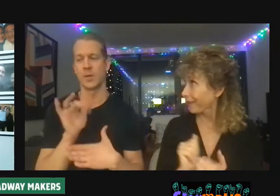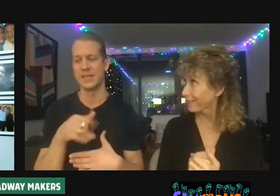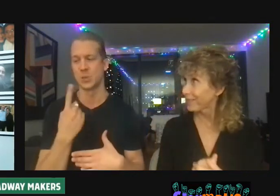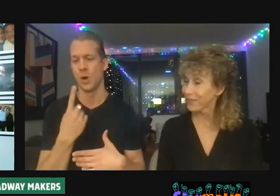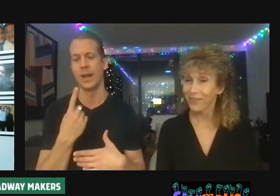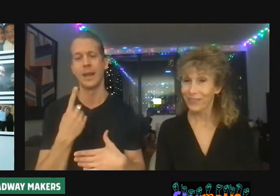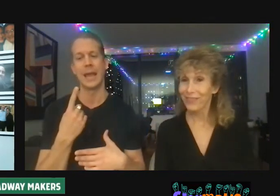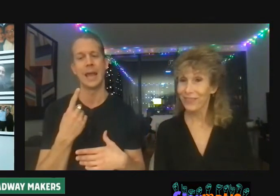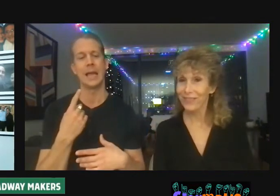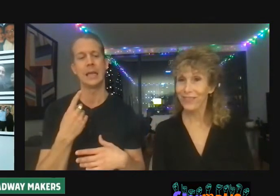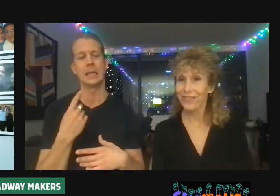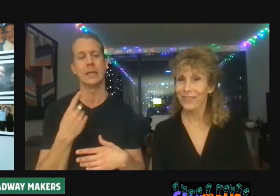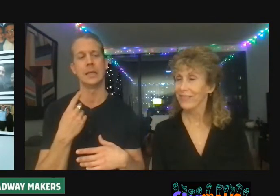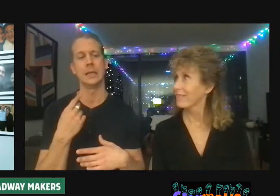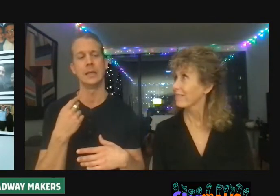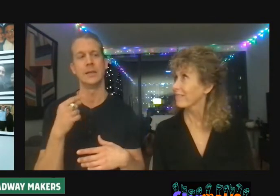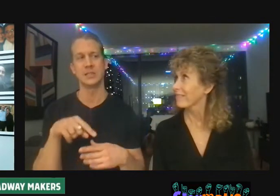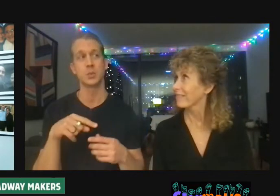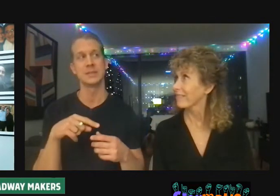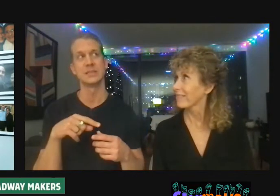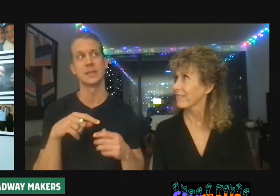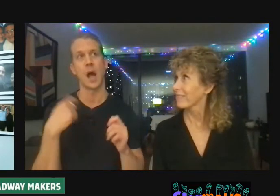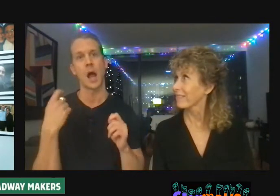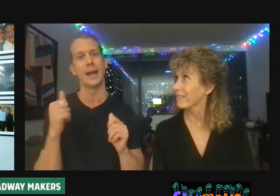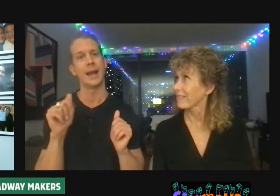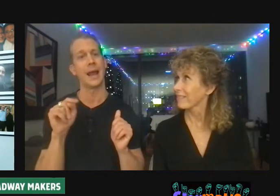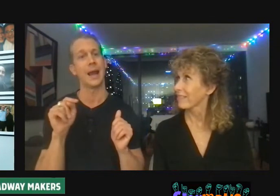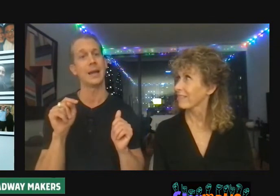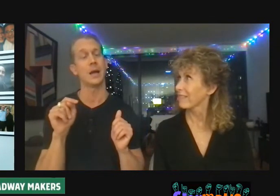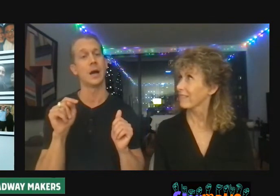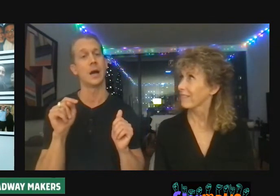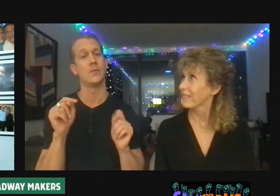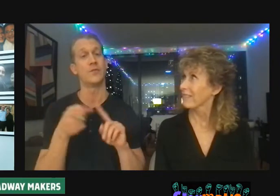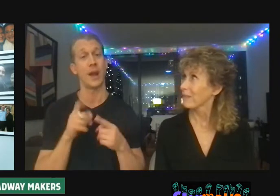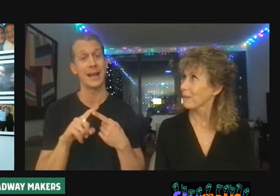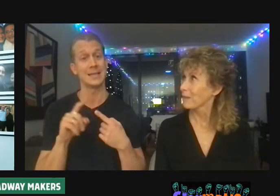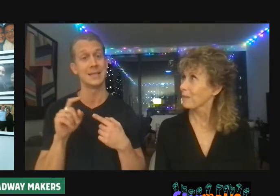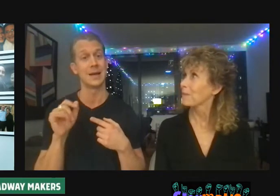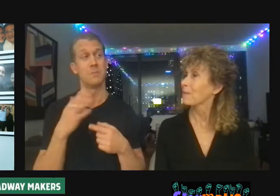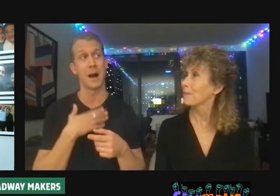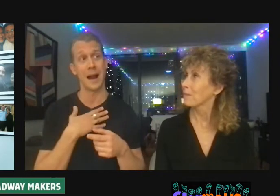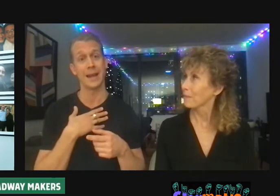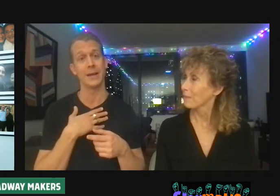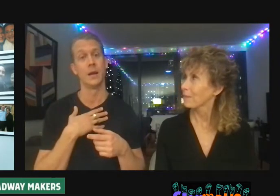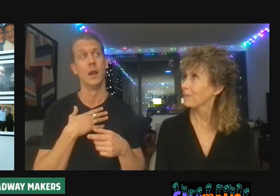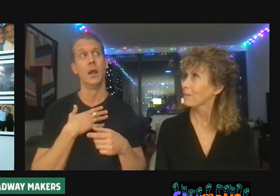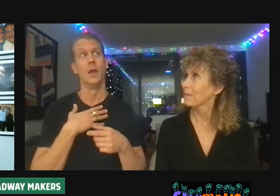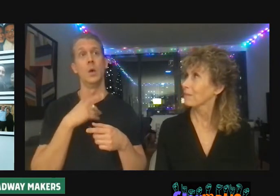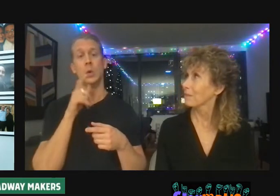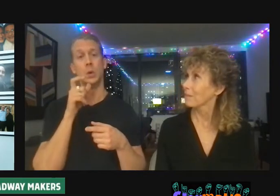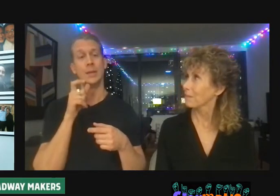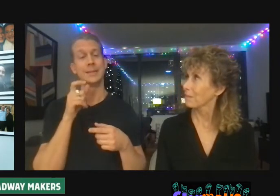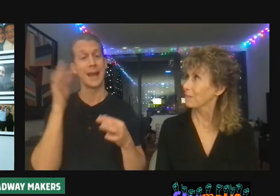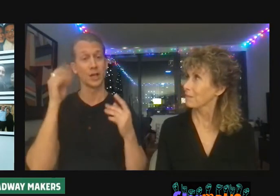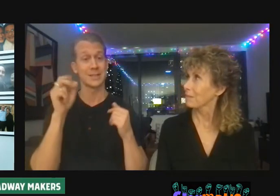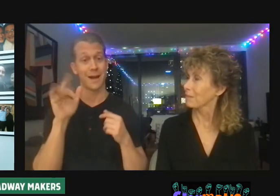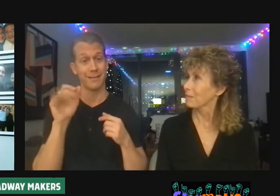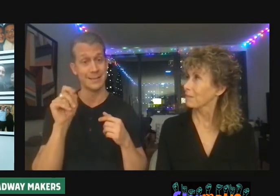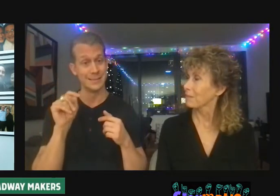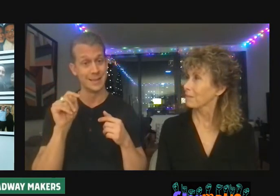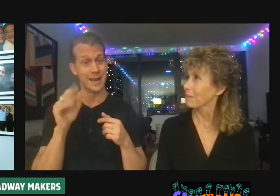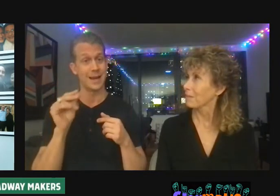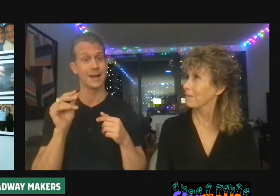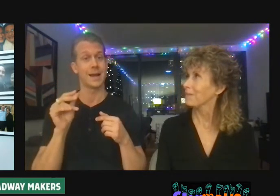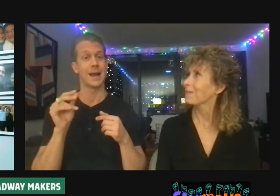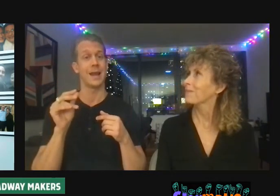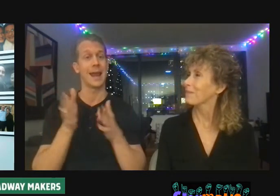I'll share this one. And this was done at a friend of mine who is a